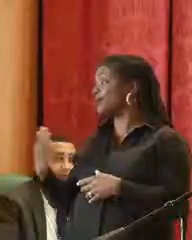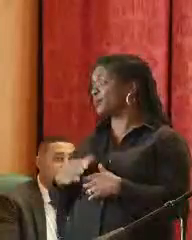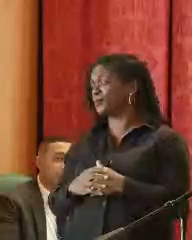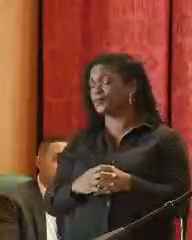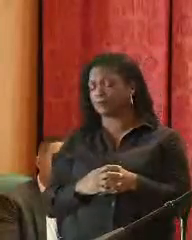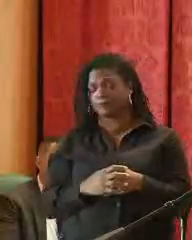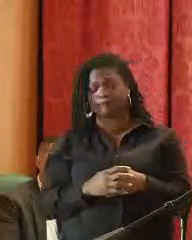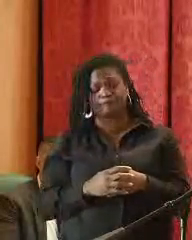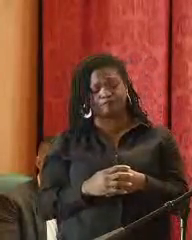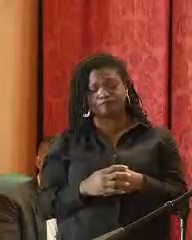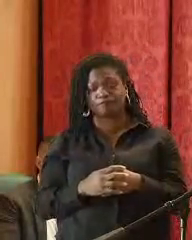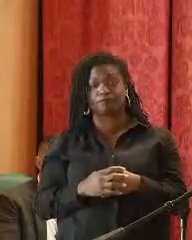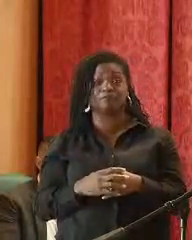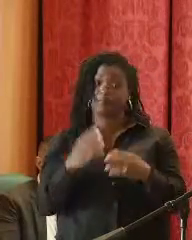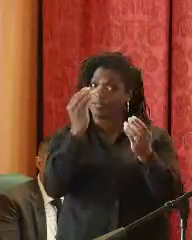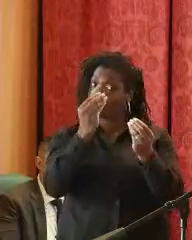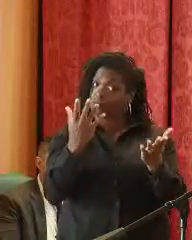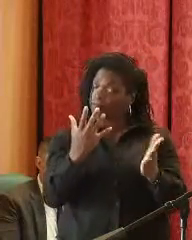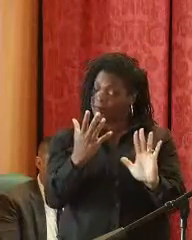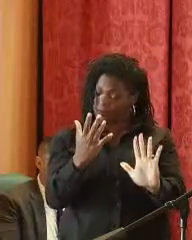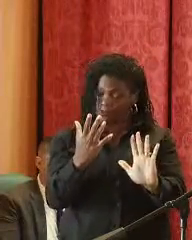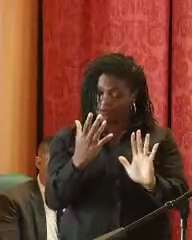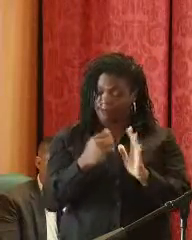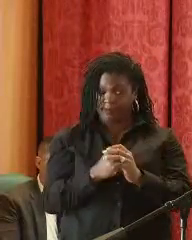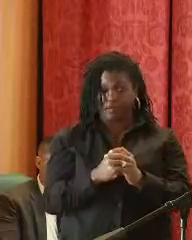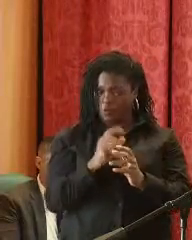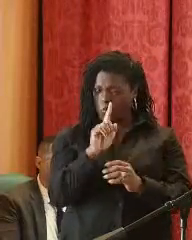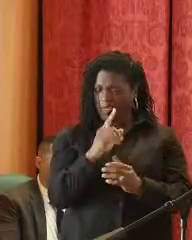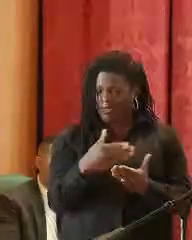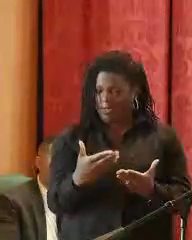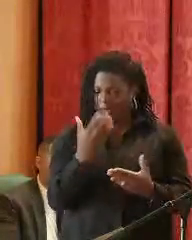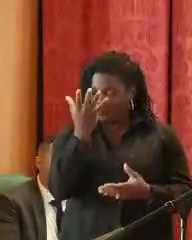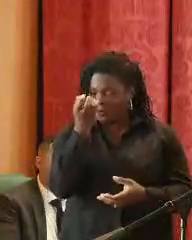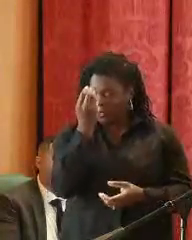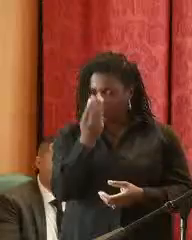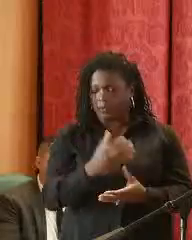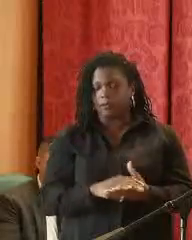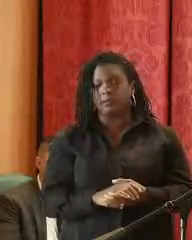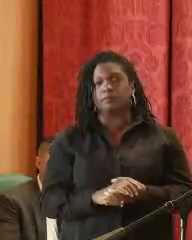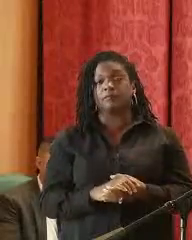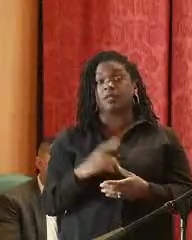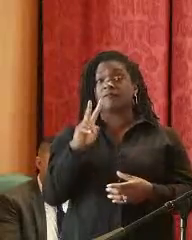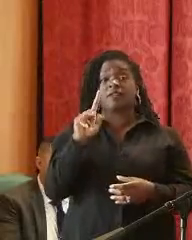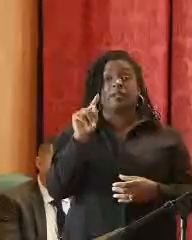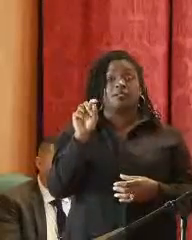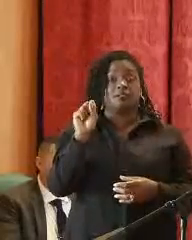I'll tell you one thing, ladies and gentlemen. The veterans of our country